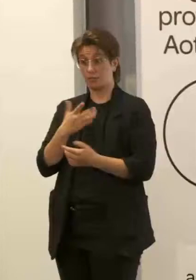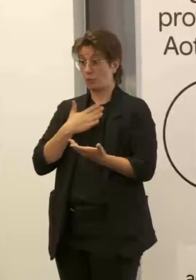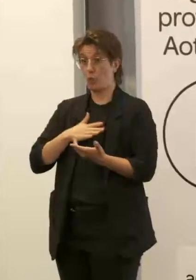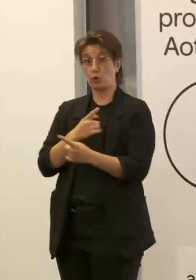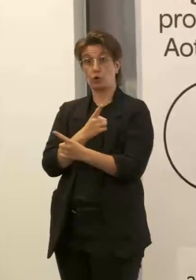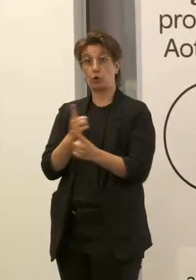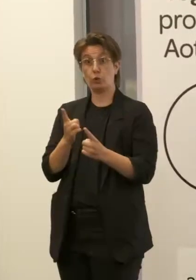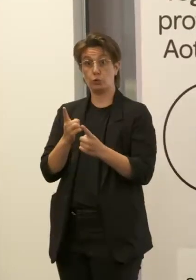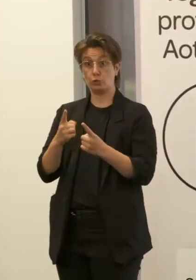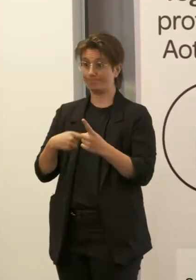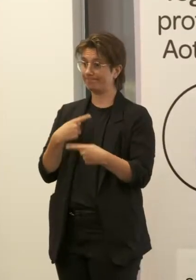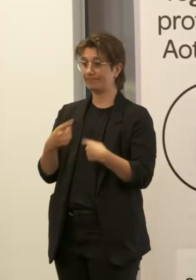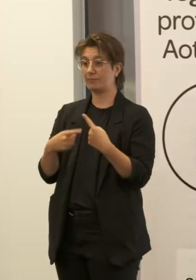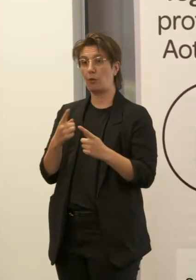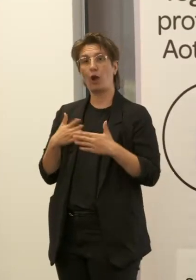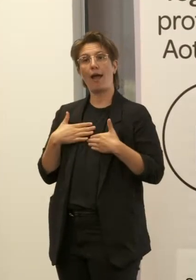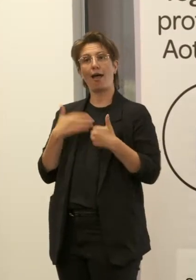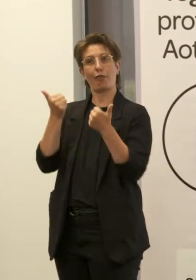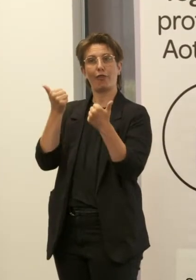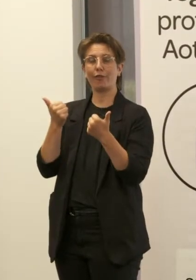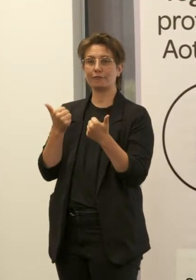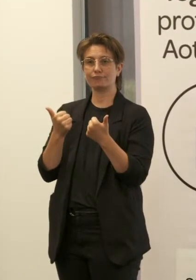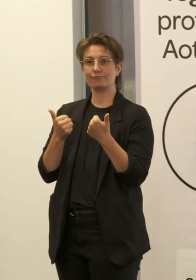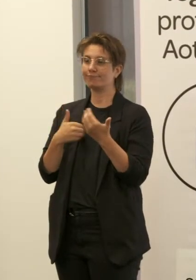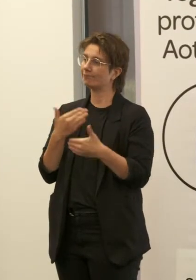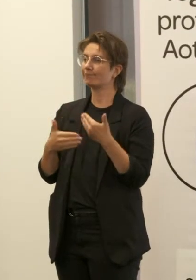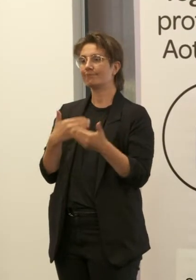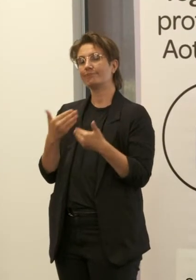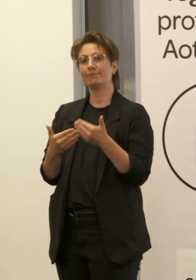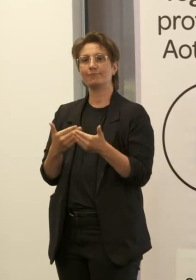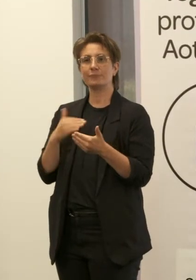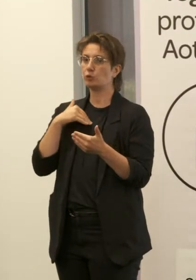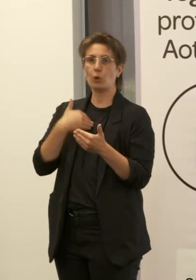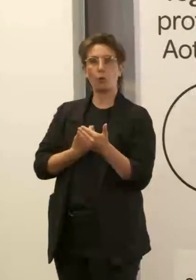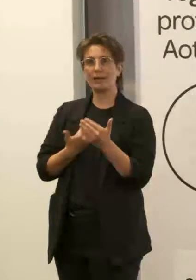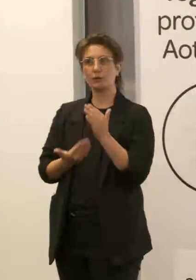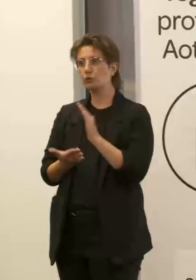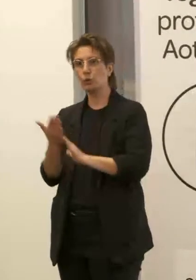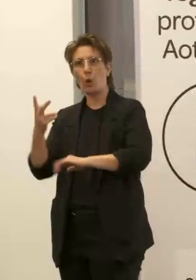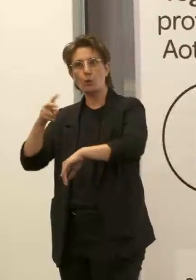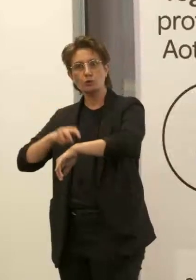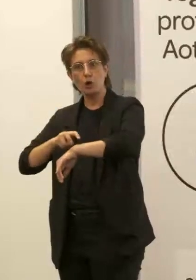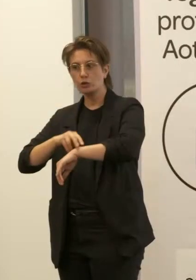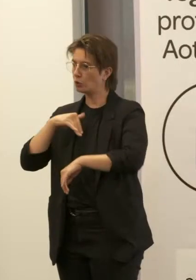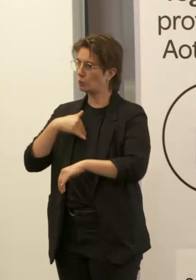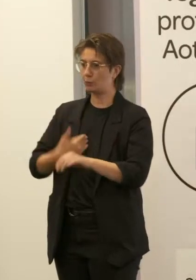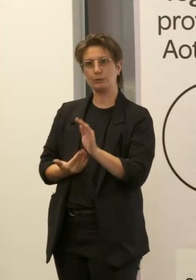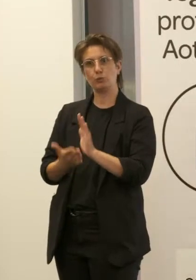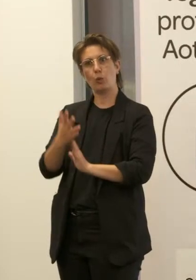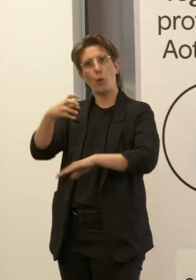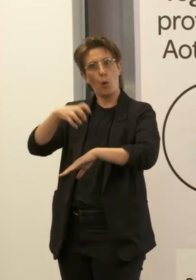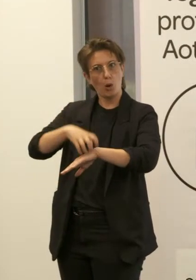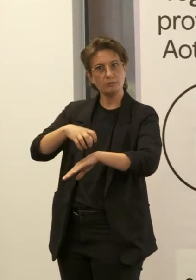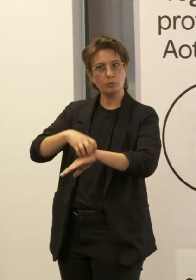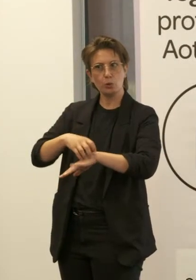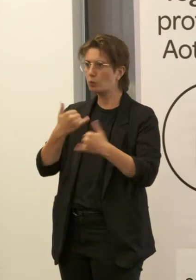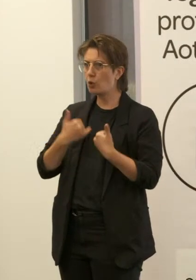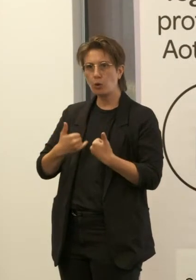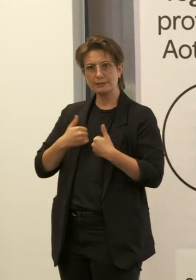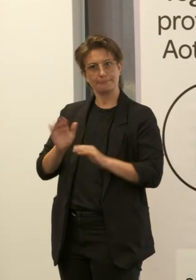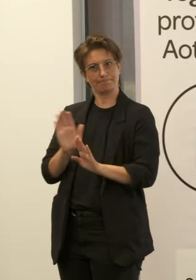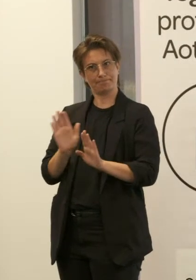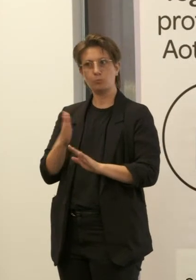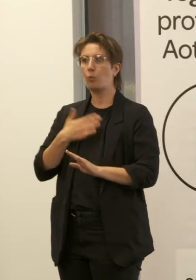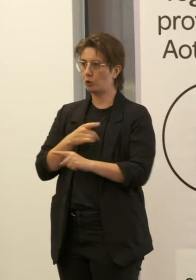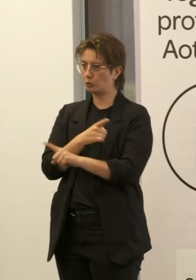out of the health system, out of our hospitals, and to make sure that the country keeps functioning to the greatest extent possible.